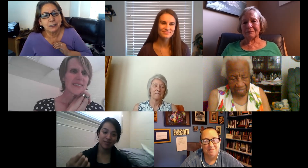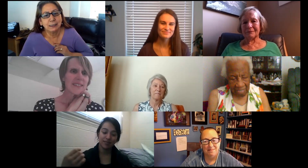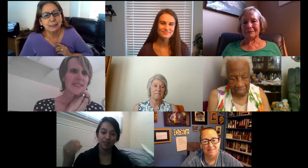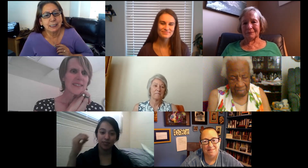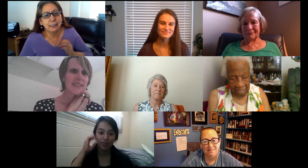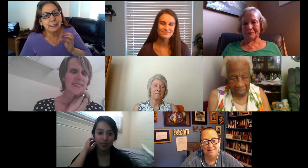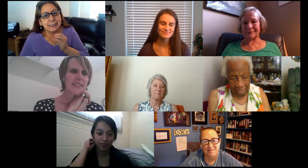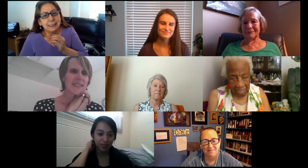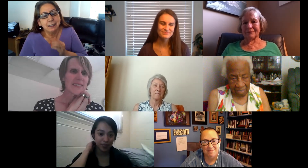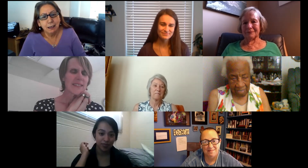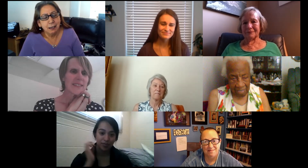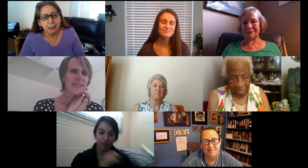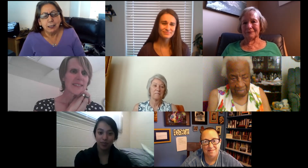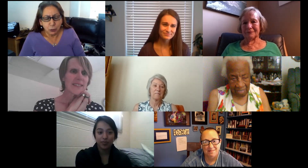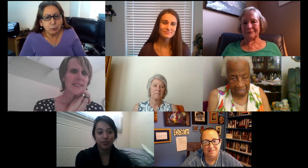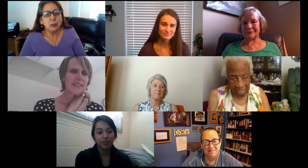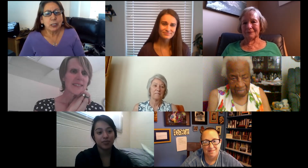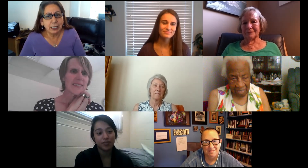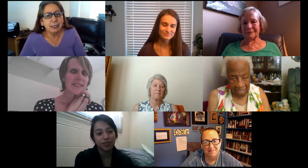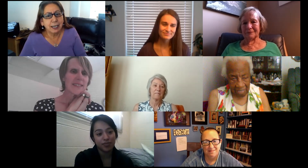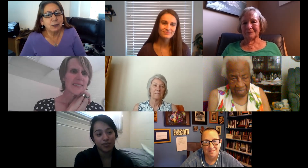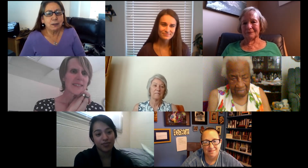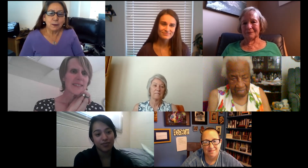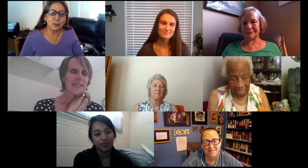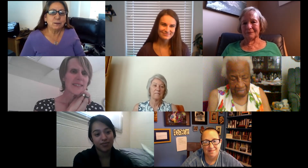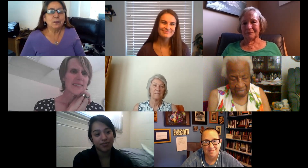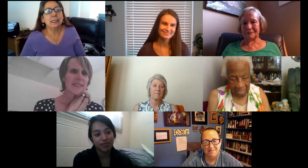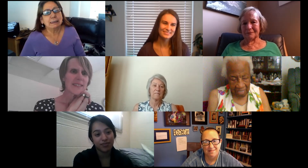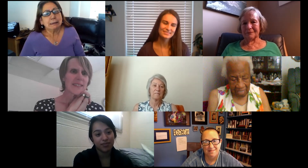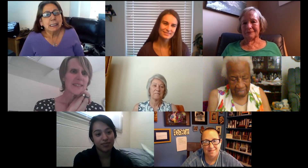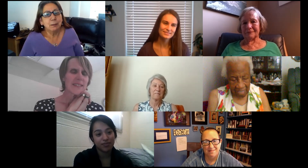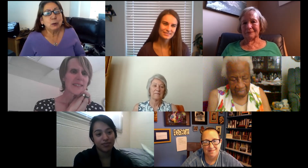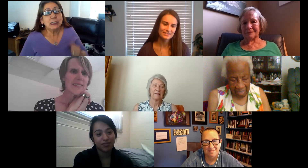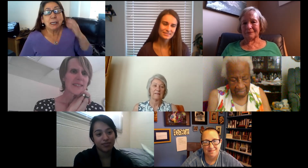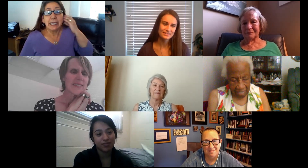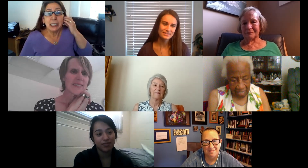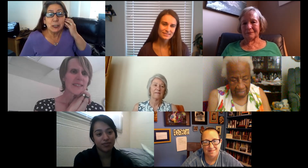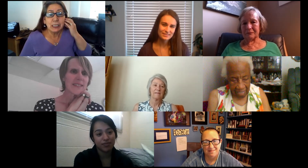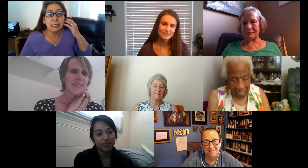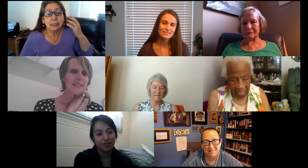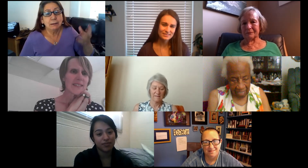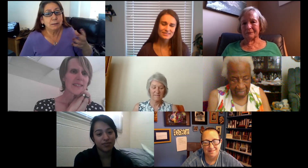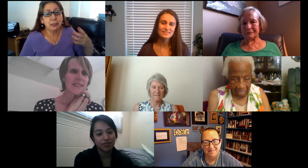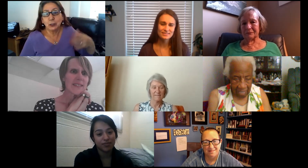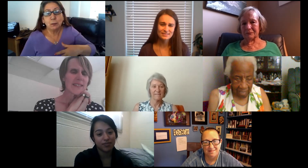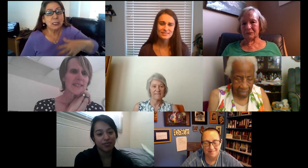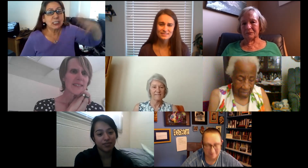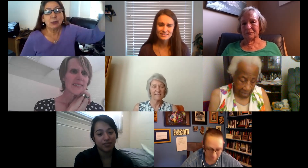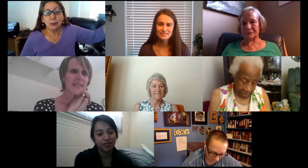and say this, you'll be okay. I know at first you feel like I'm losing my hearing, but there's so much out there that